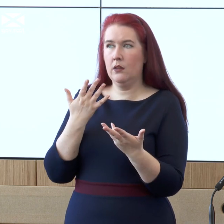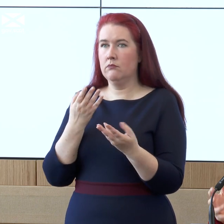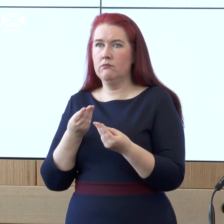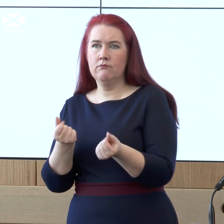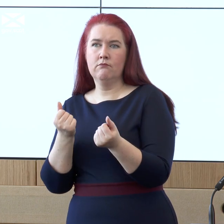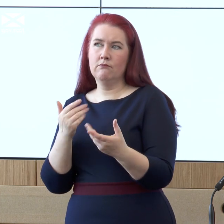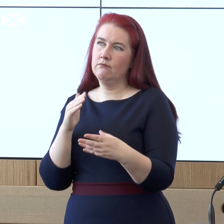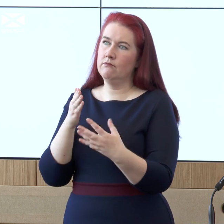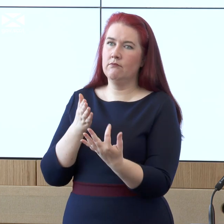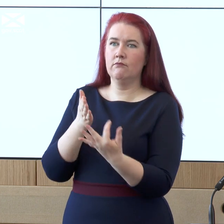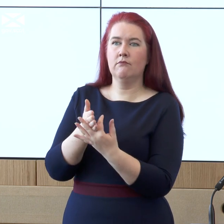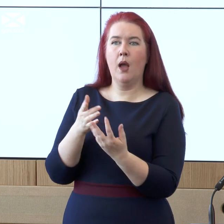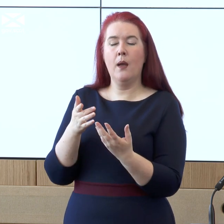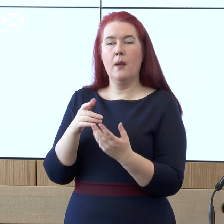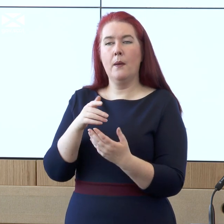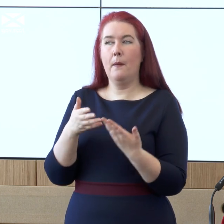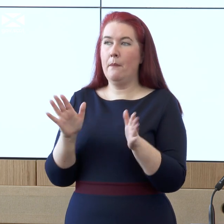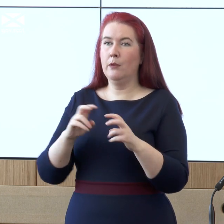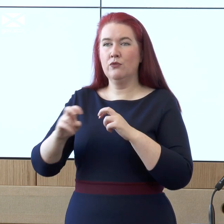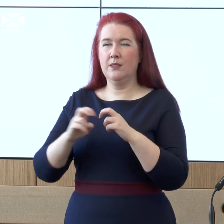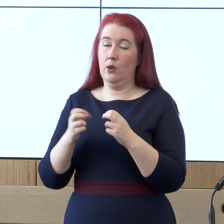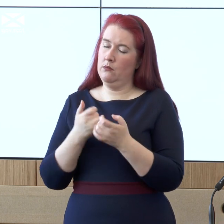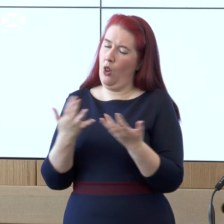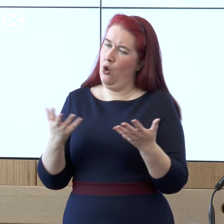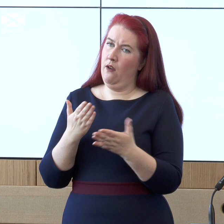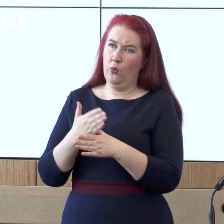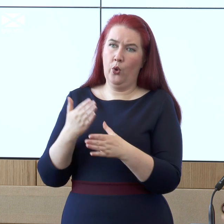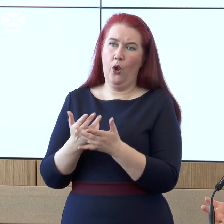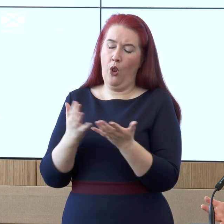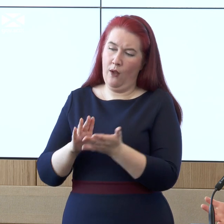transport. We've got lots of work and investment into